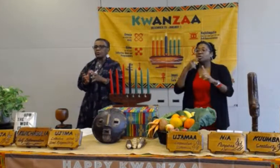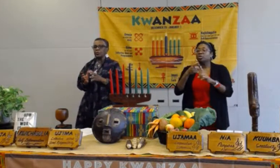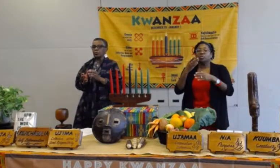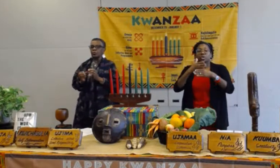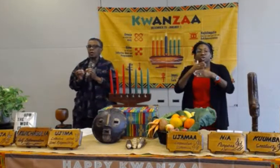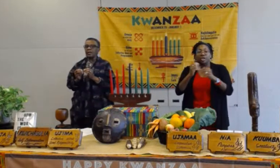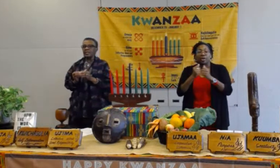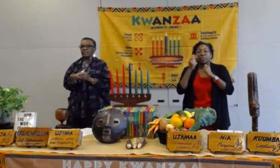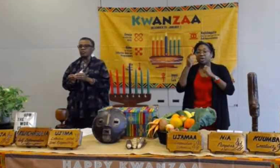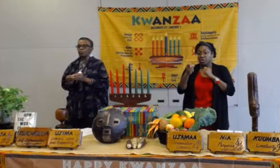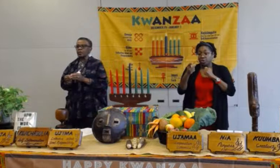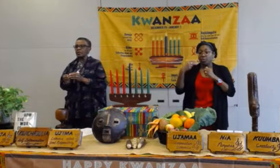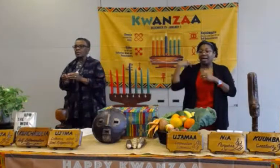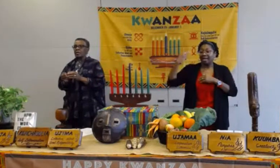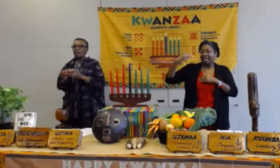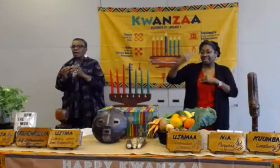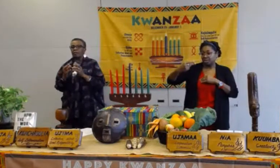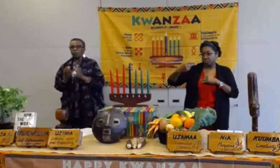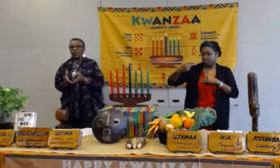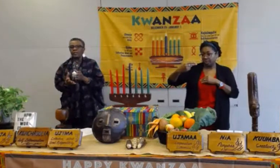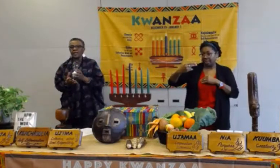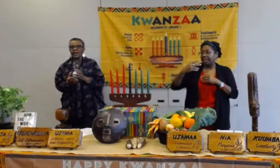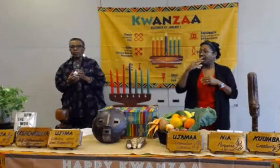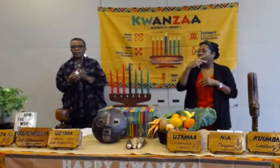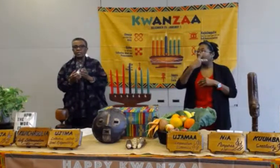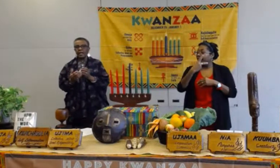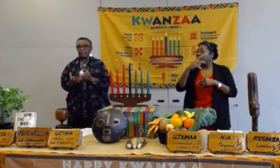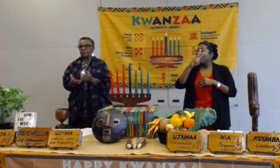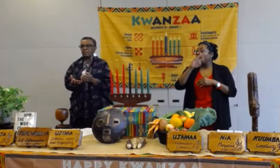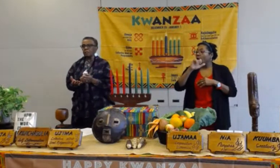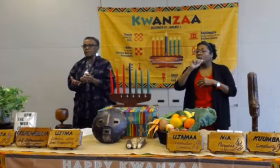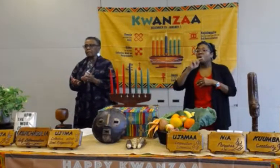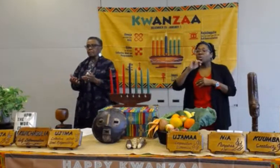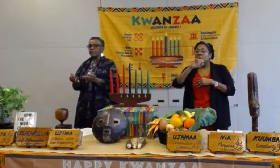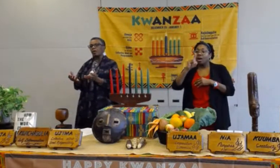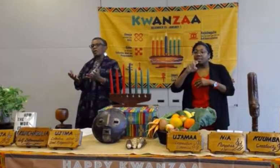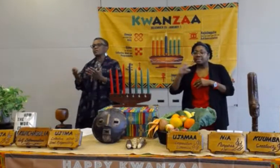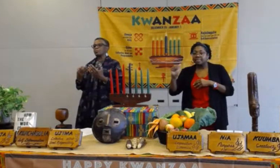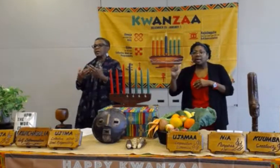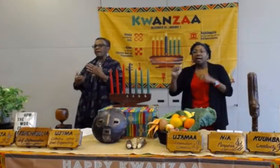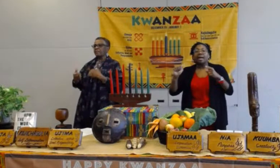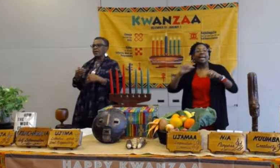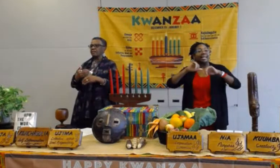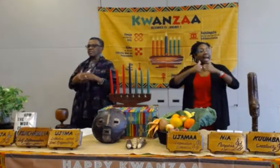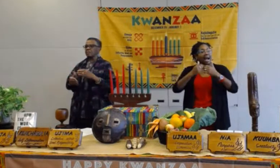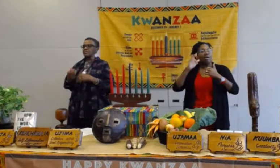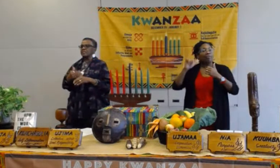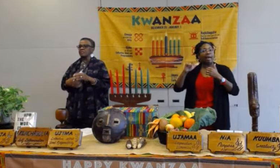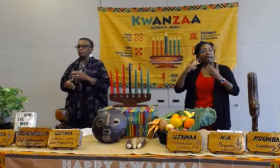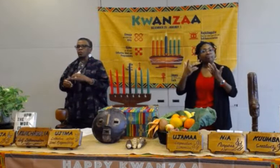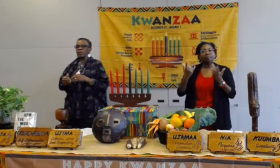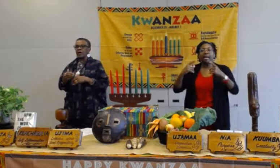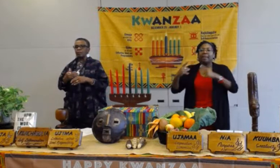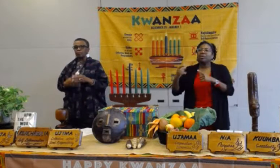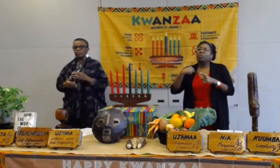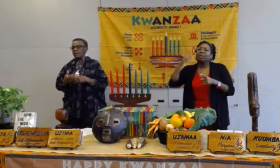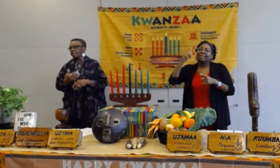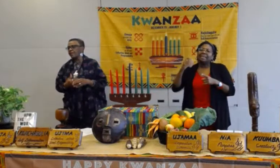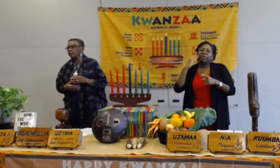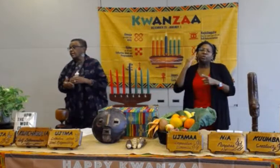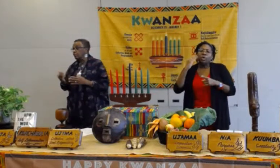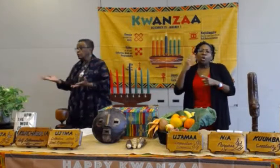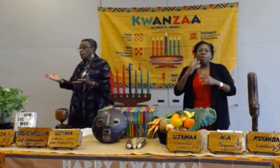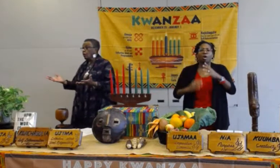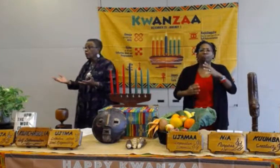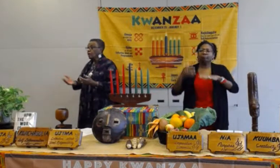share with you a history of Kwanzaa, how it came into being, because we have to have some sense of what our roots and